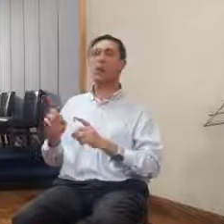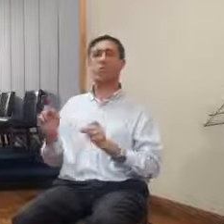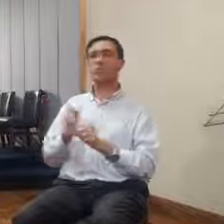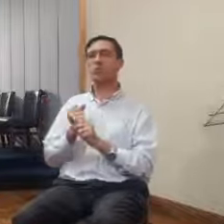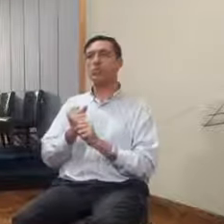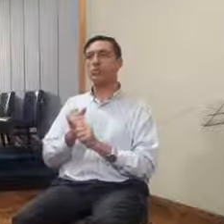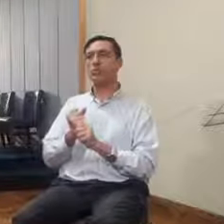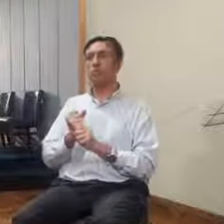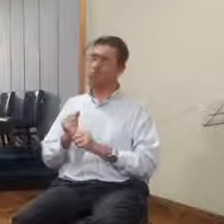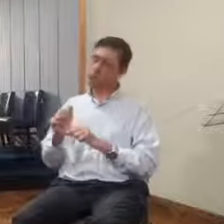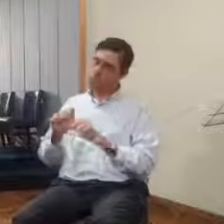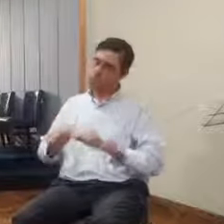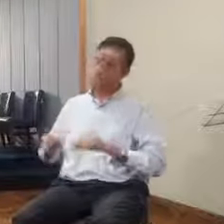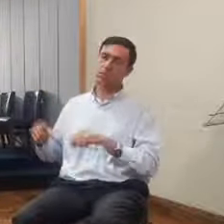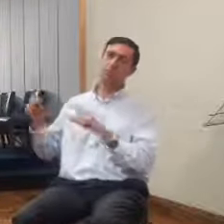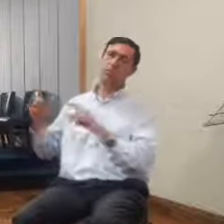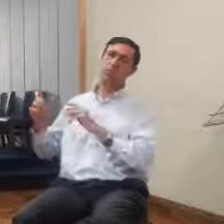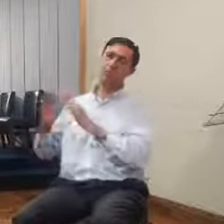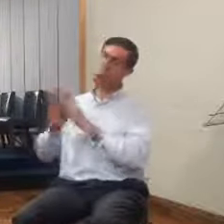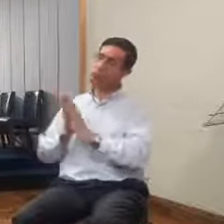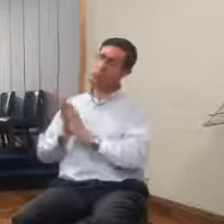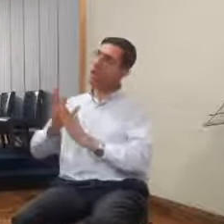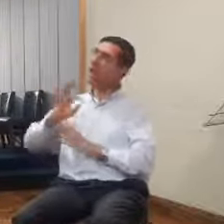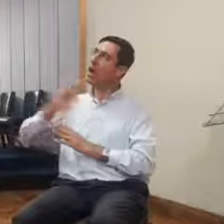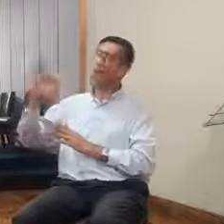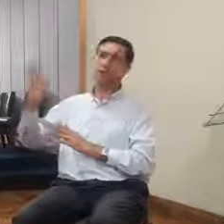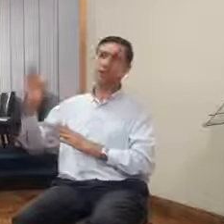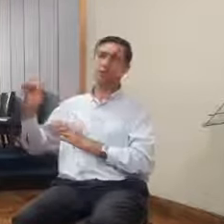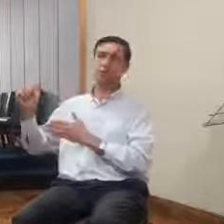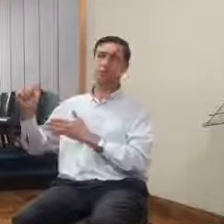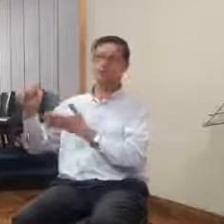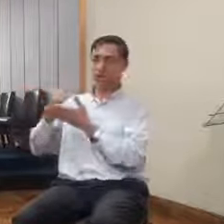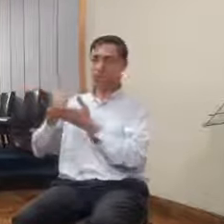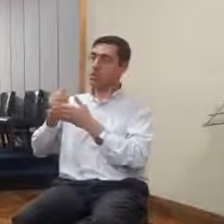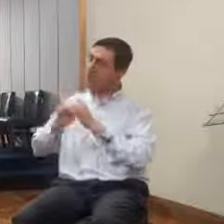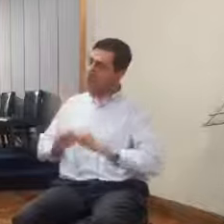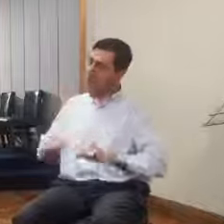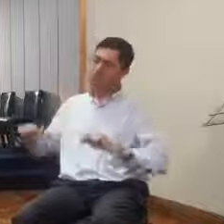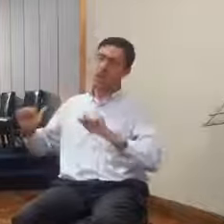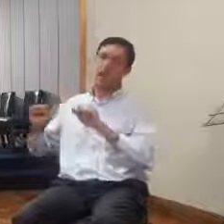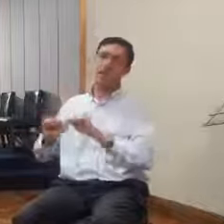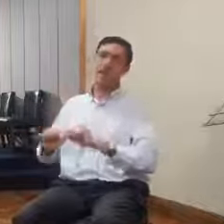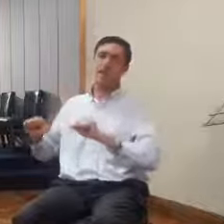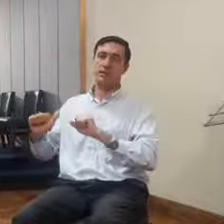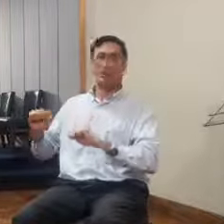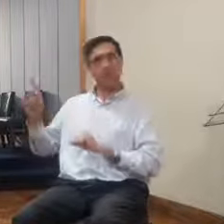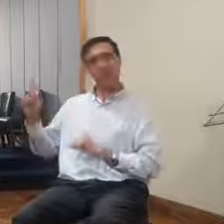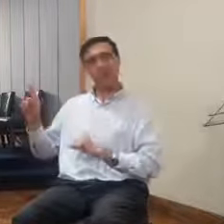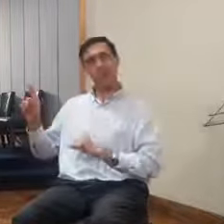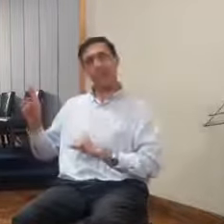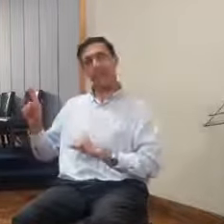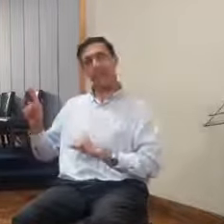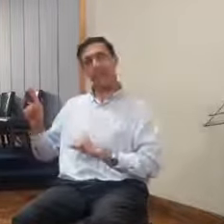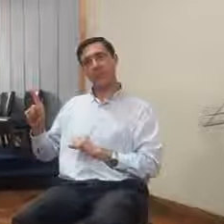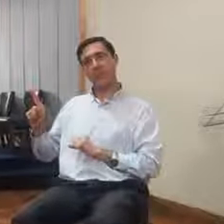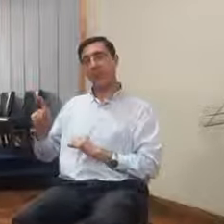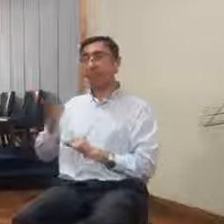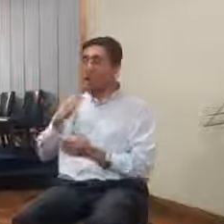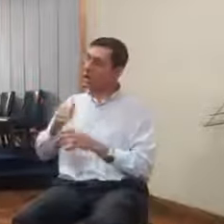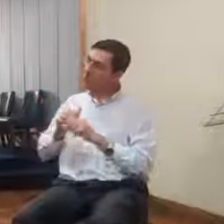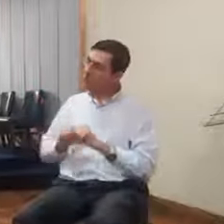fruit. Maybe the Lord keeps it from us quite often, but how we long to know we've brought fruit and been a blessing to